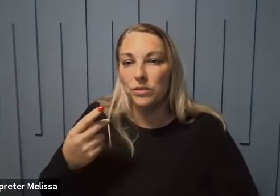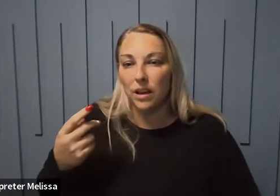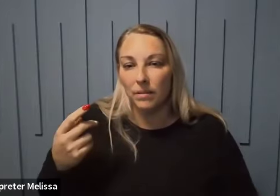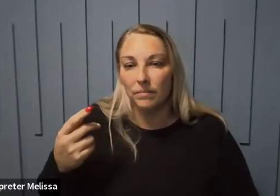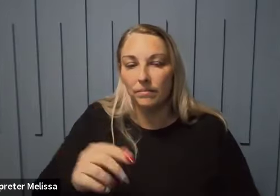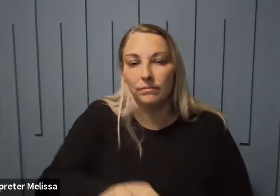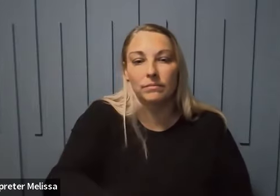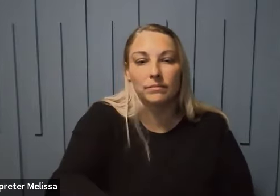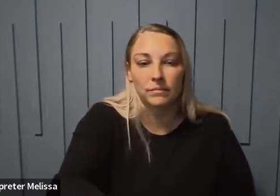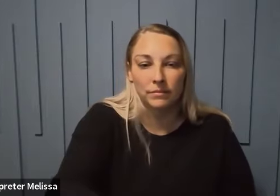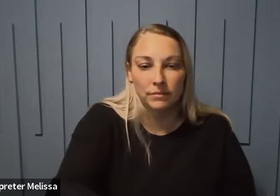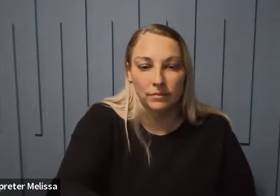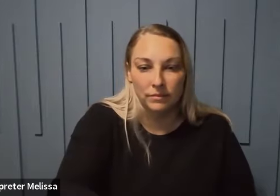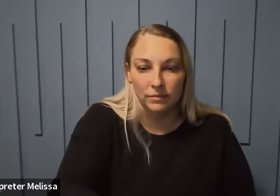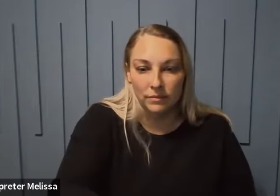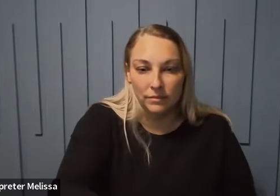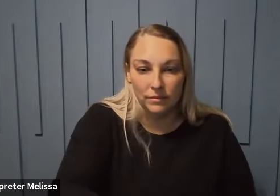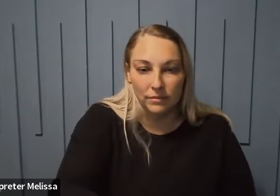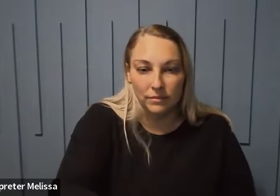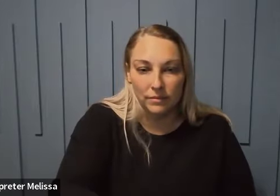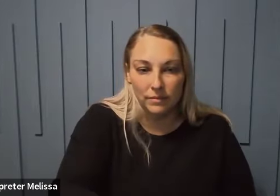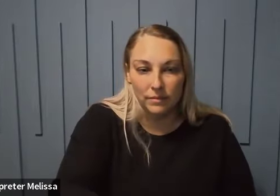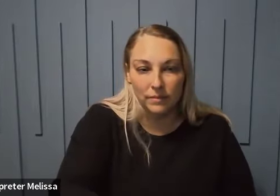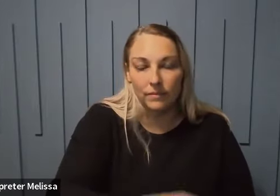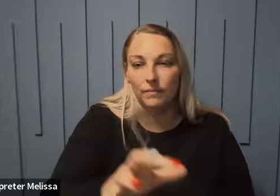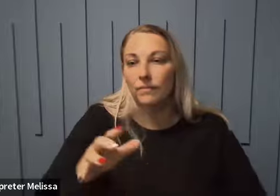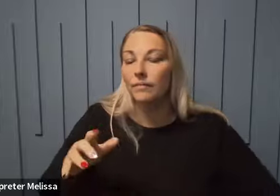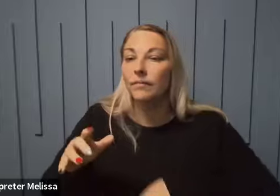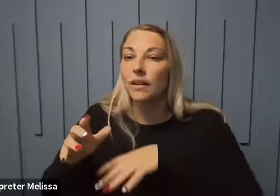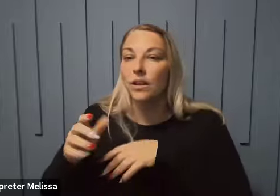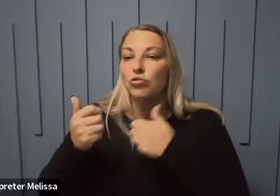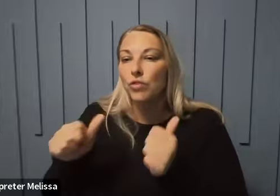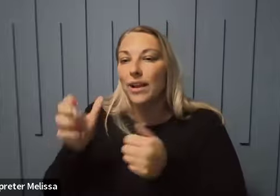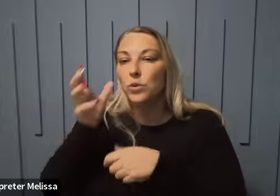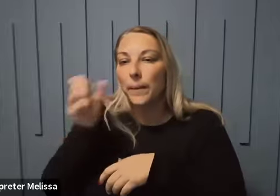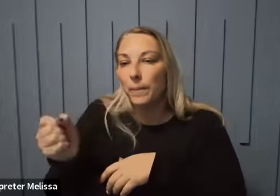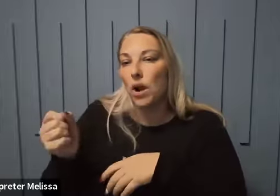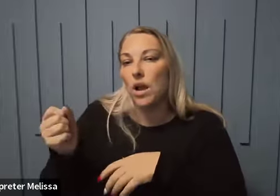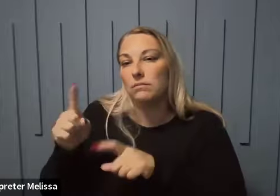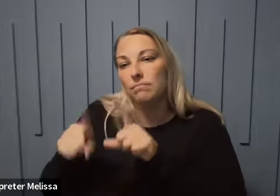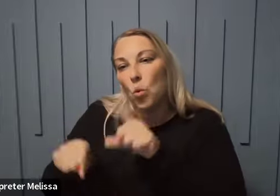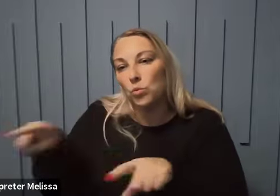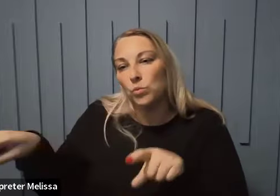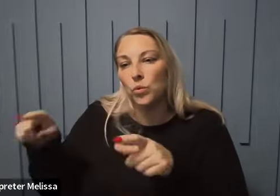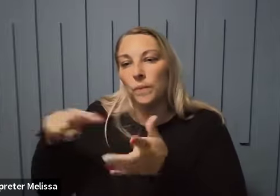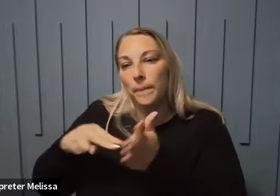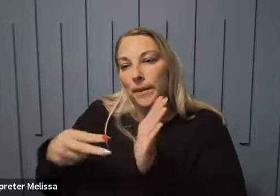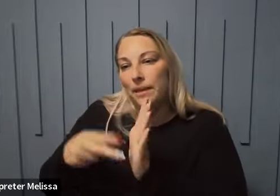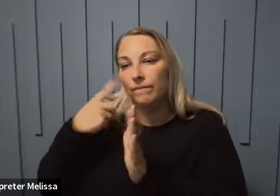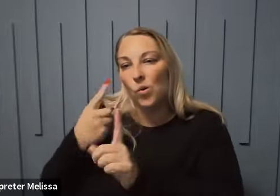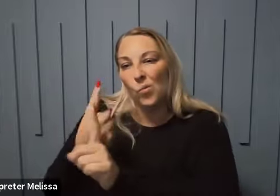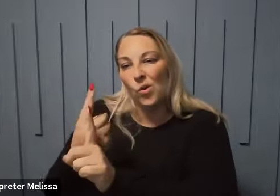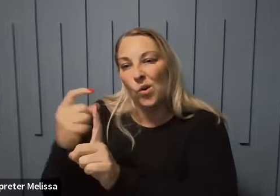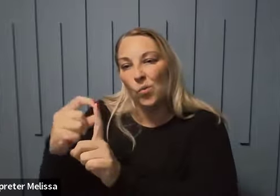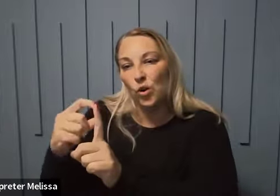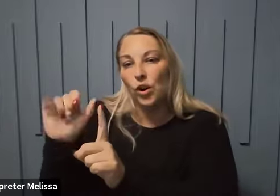90s. And that was based entirely on trying to get kids to memorize the multiple meanings for a single word. So like